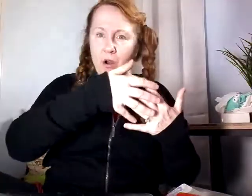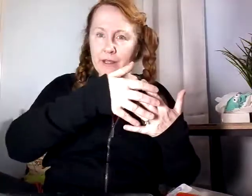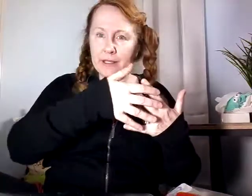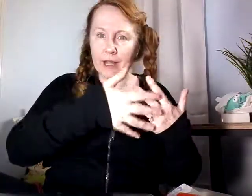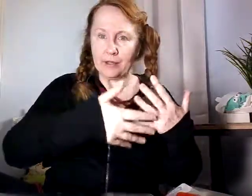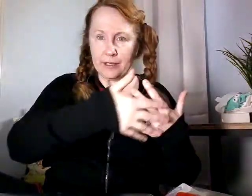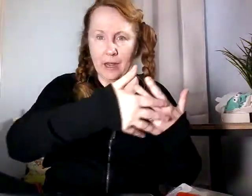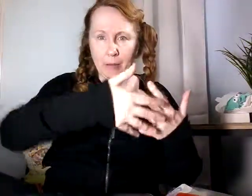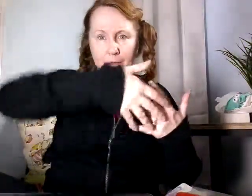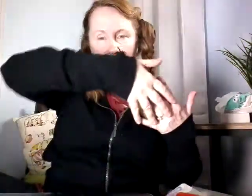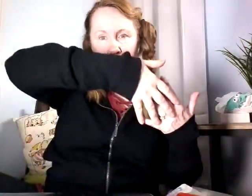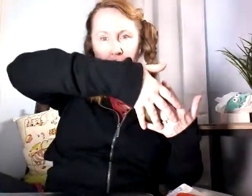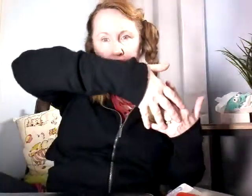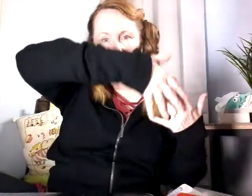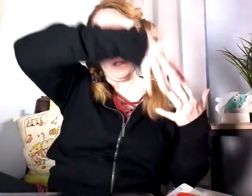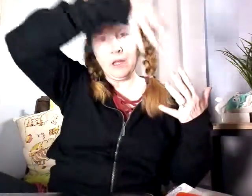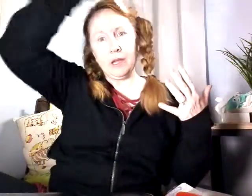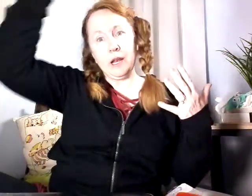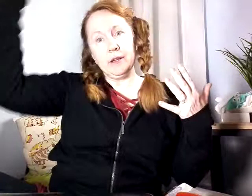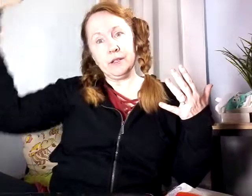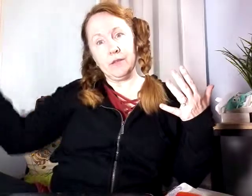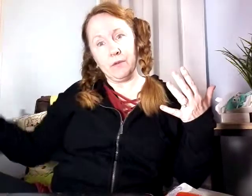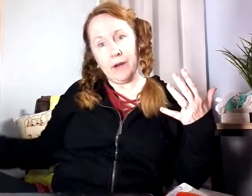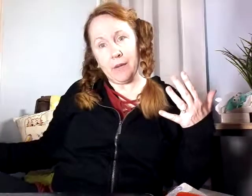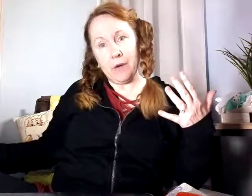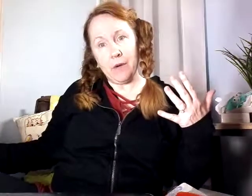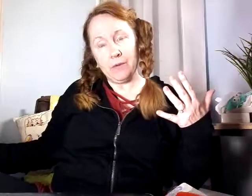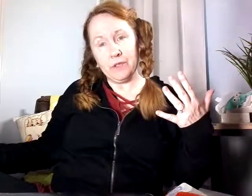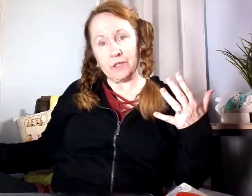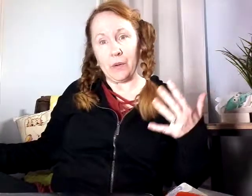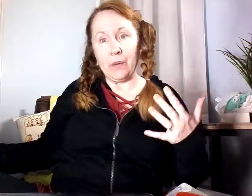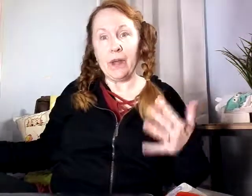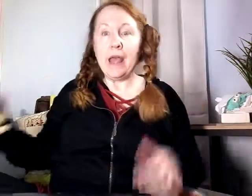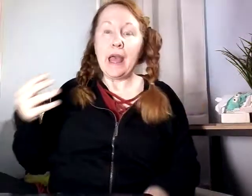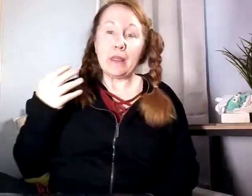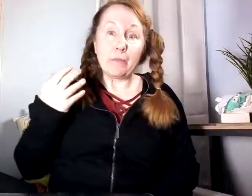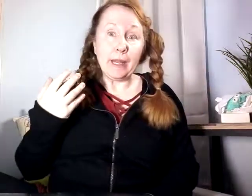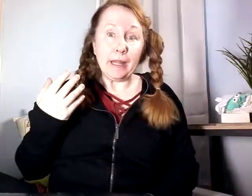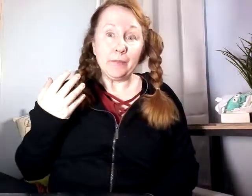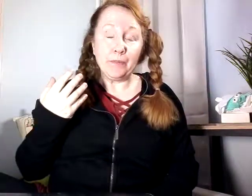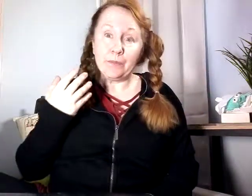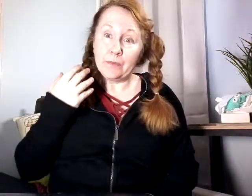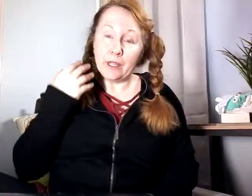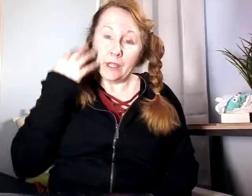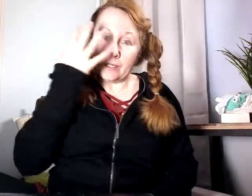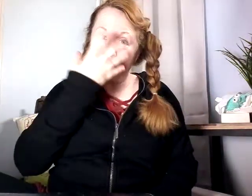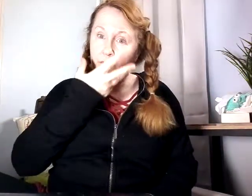these colors up to a rainbow. Colors of the rainbow, so. And then pretty is your face